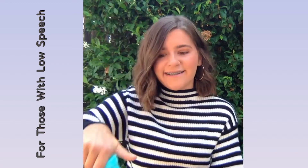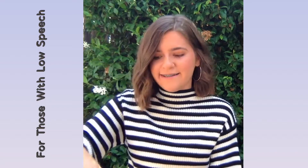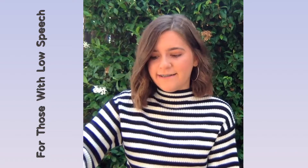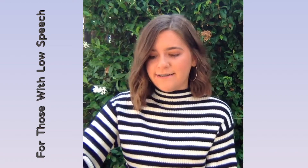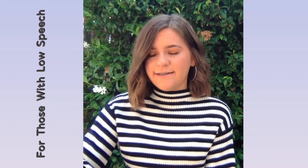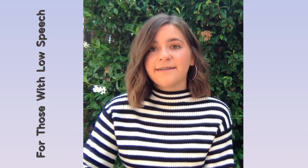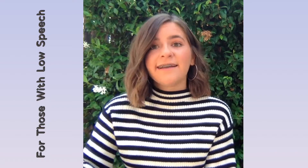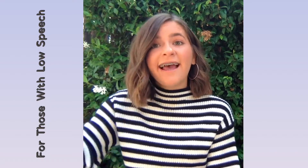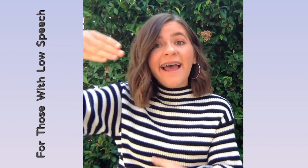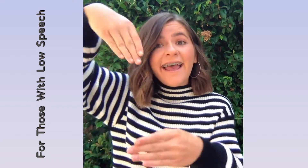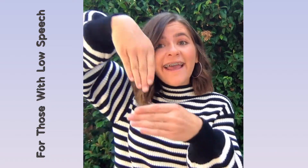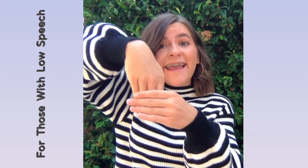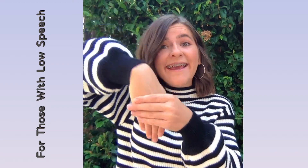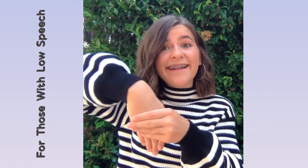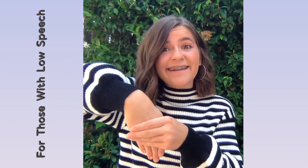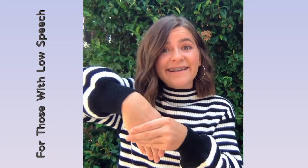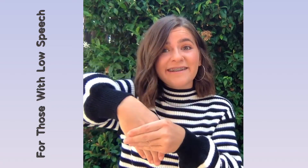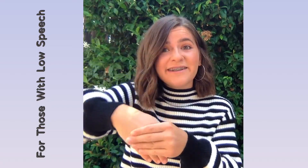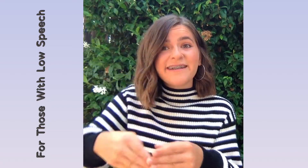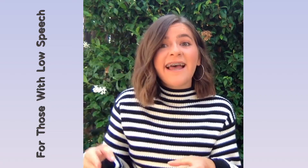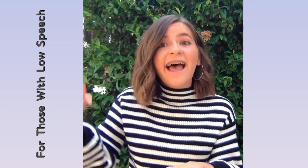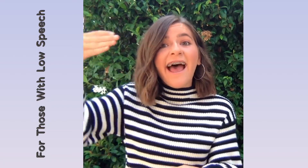In.